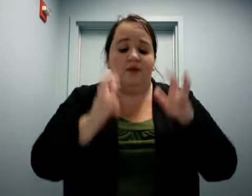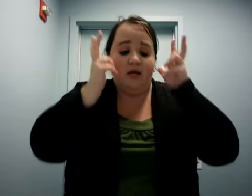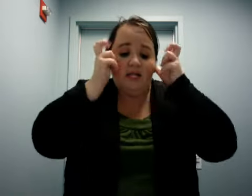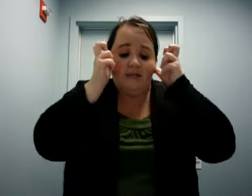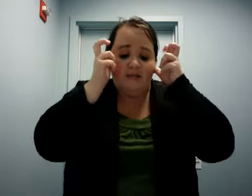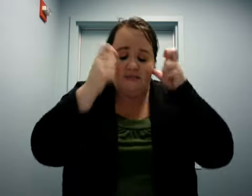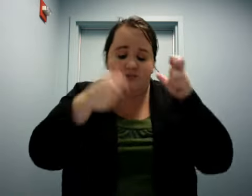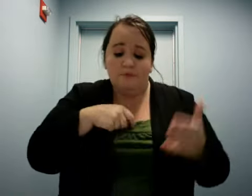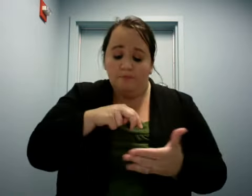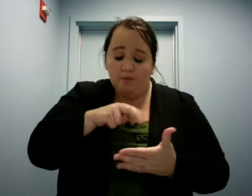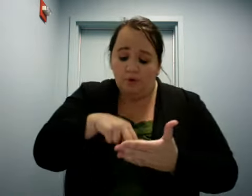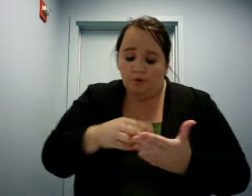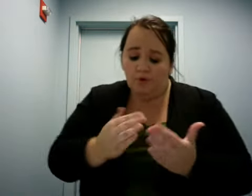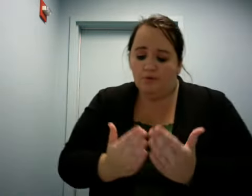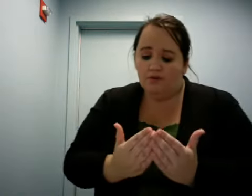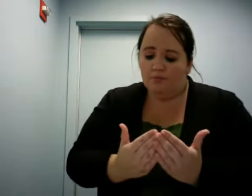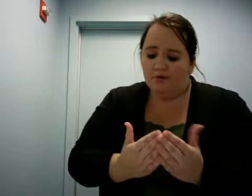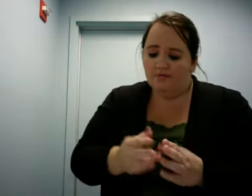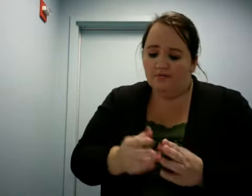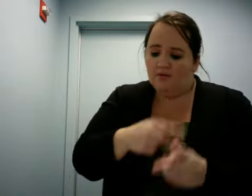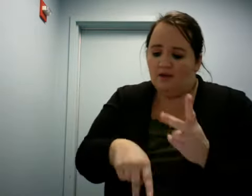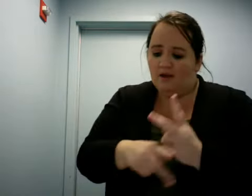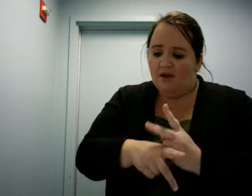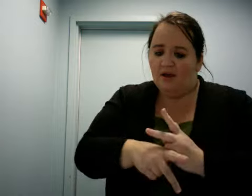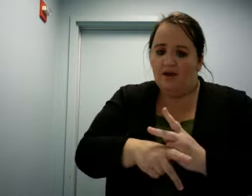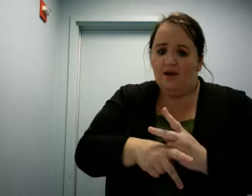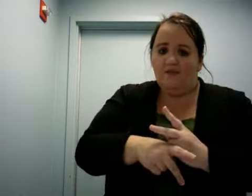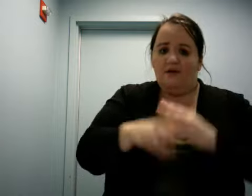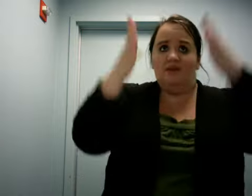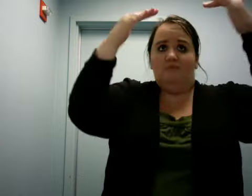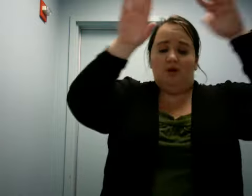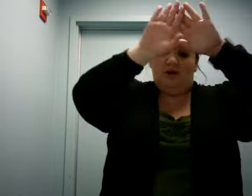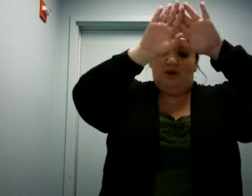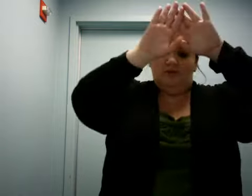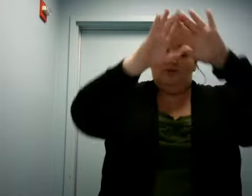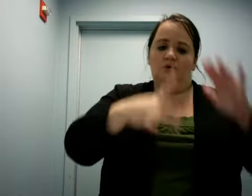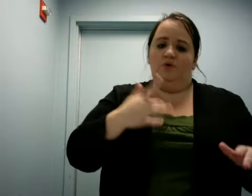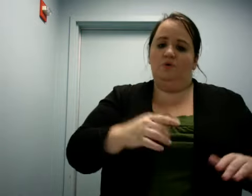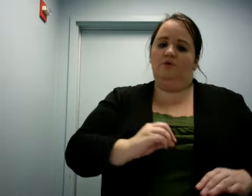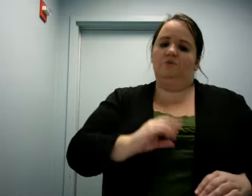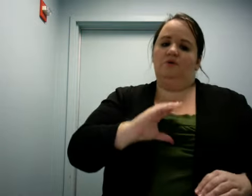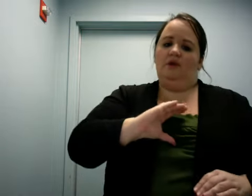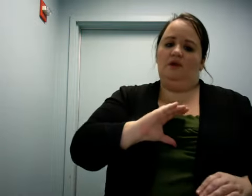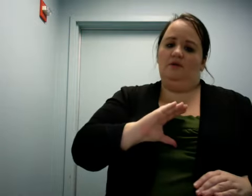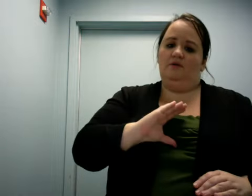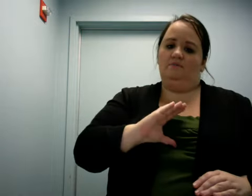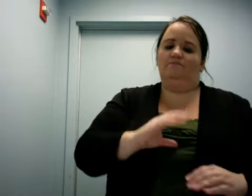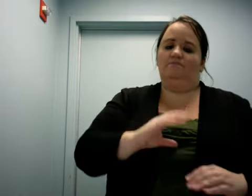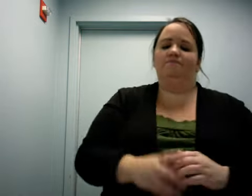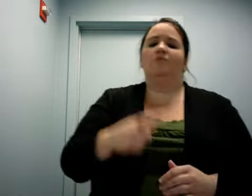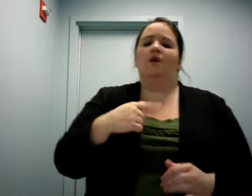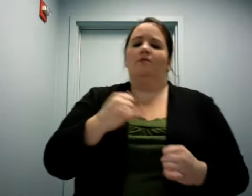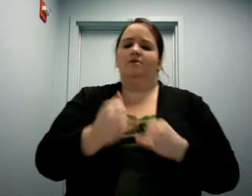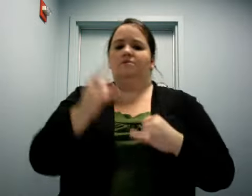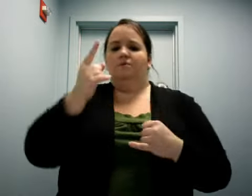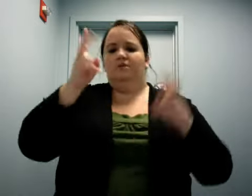and the kind of paradise was regained. I would like to end with this thought that